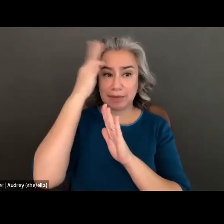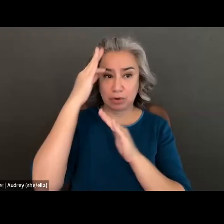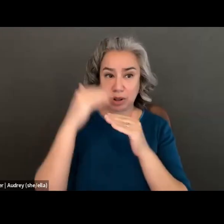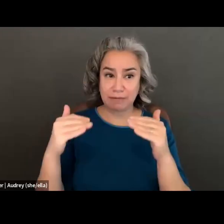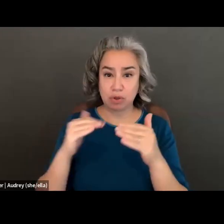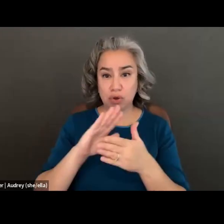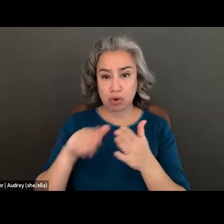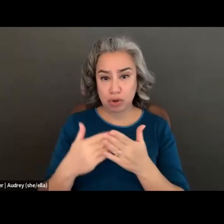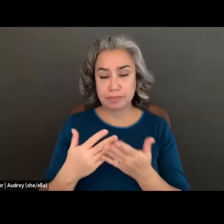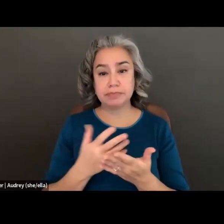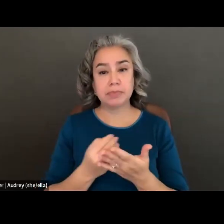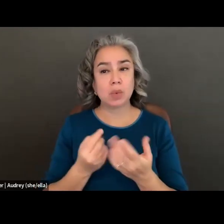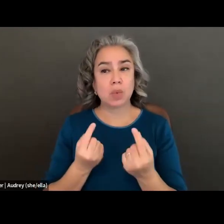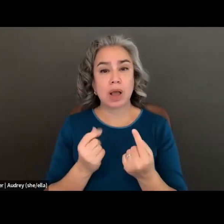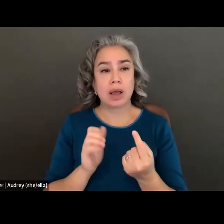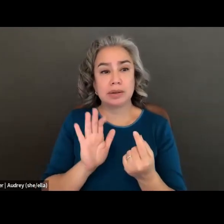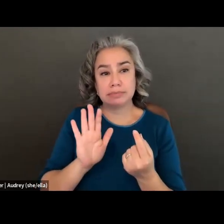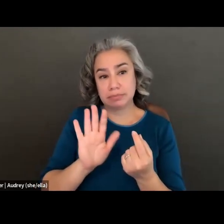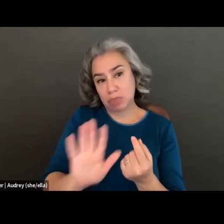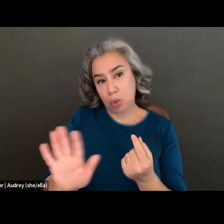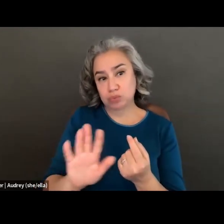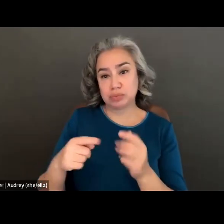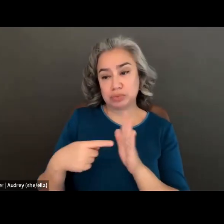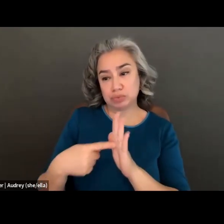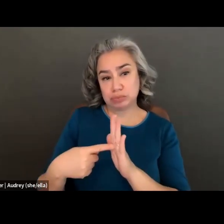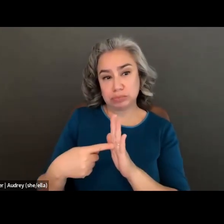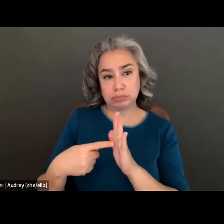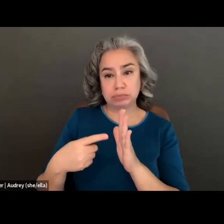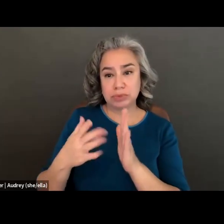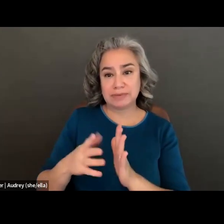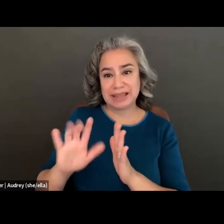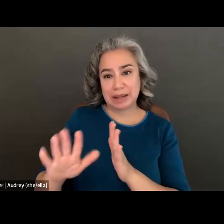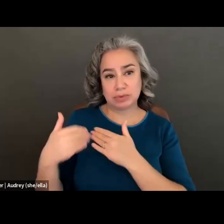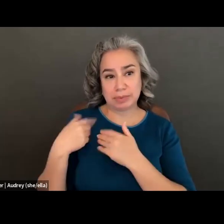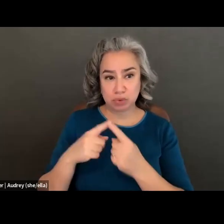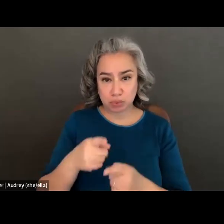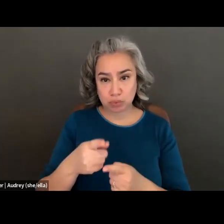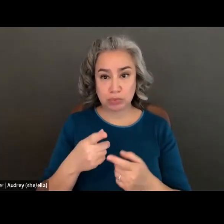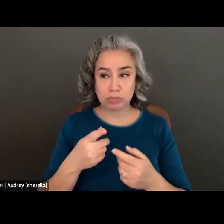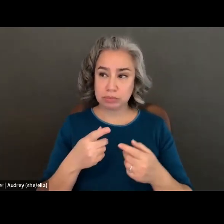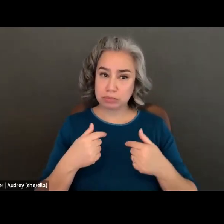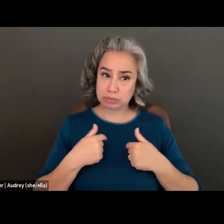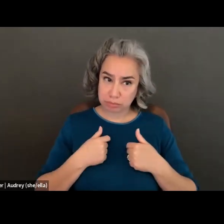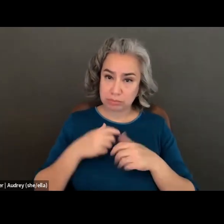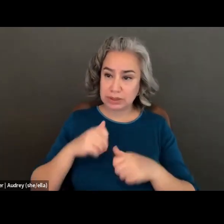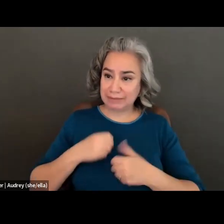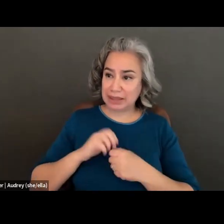level, and what their responsibilities are to you as a citizen or a constituent or someone who lives in their district.